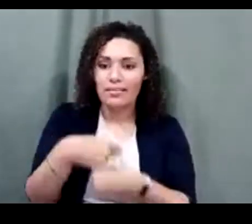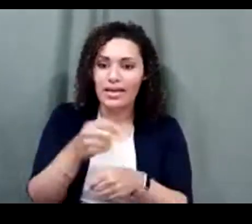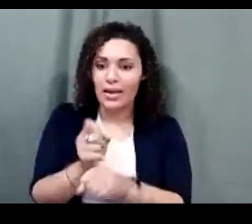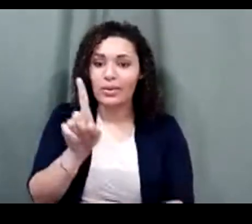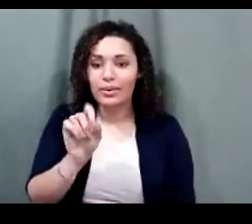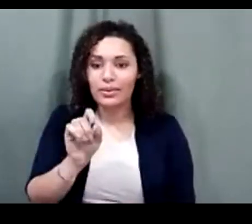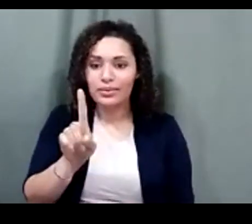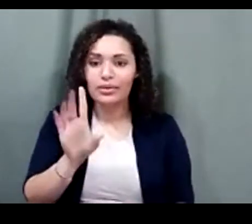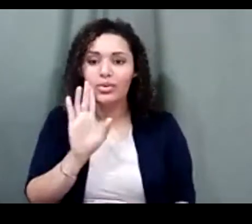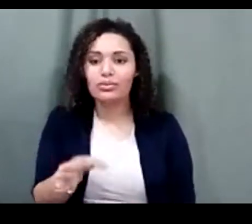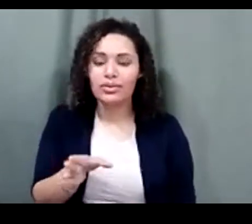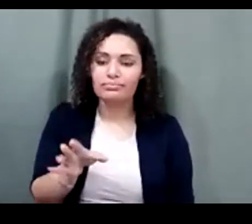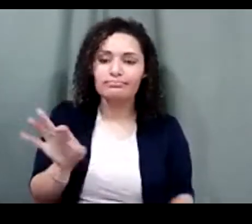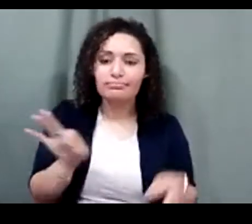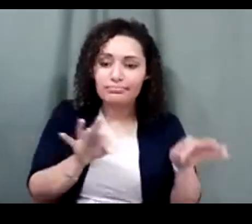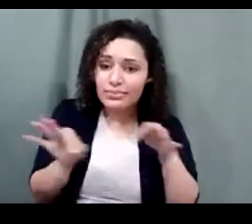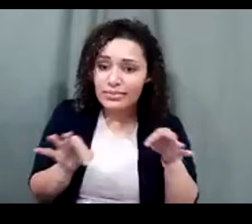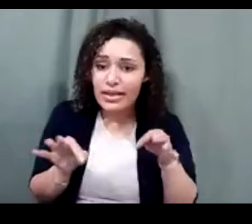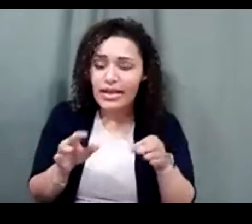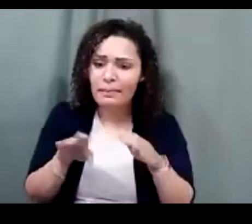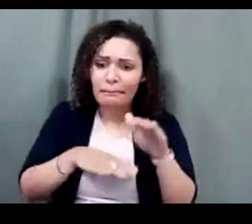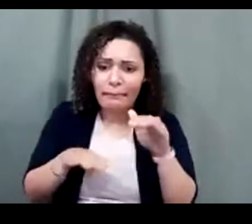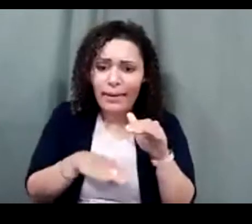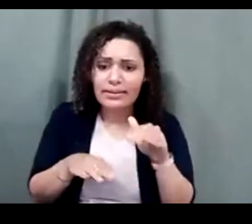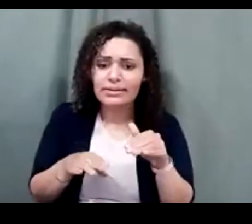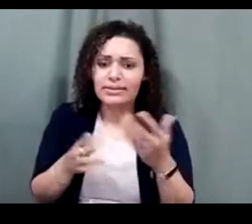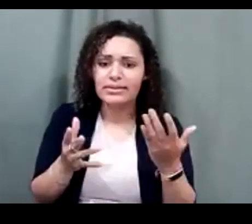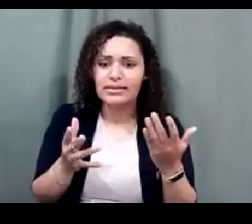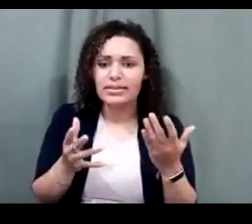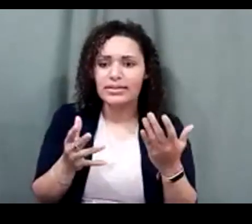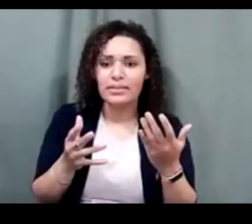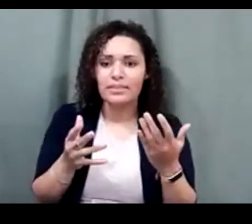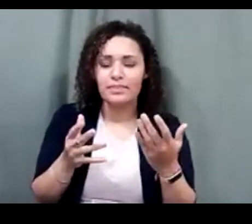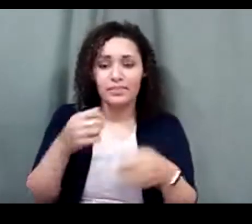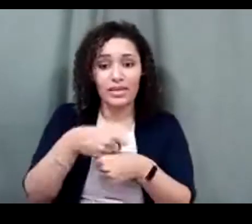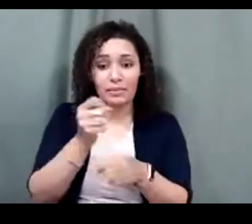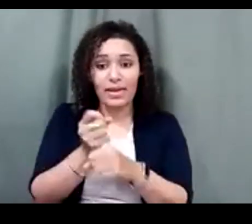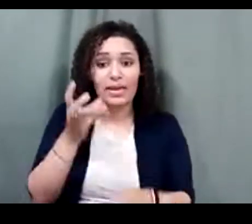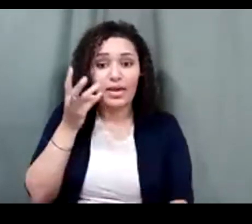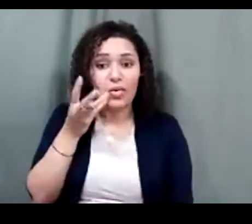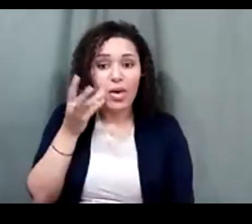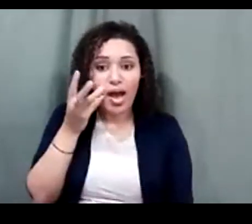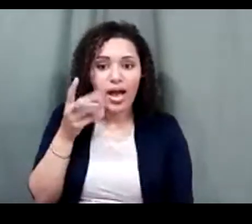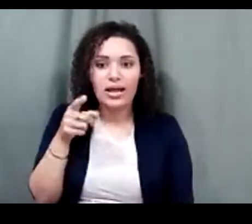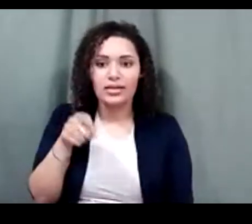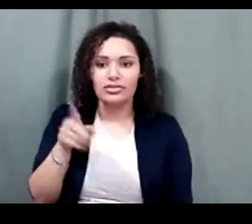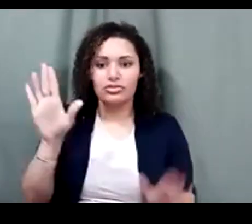going to walk through just kind of the basics of what goes into to just making wine. But this is a great